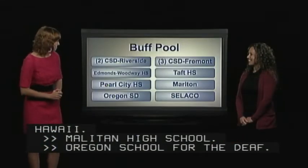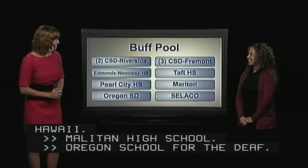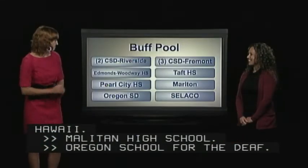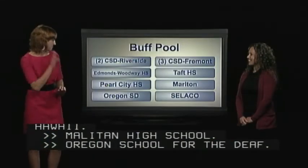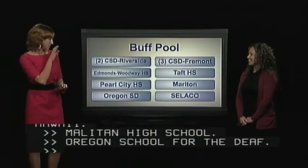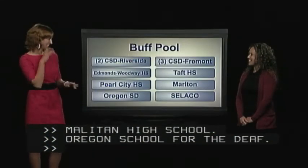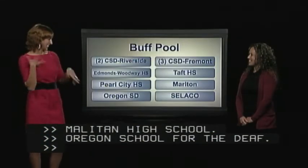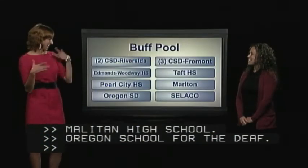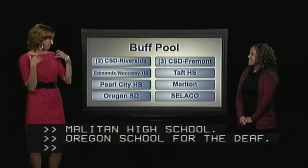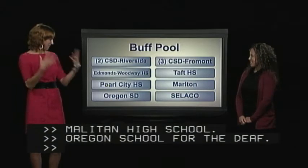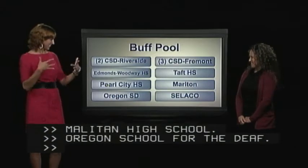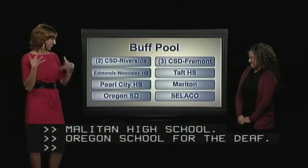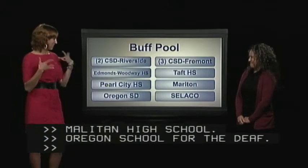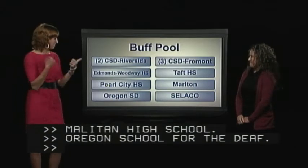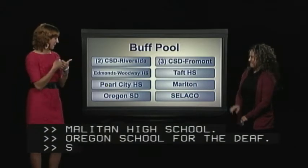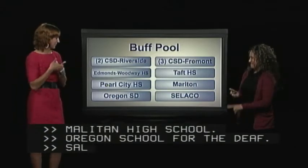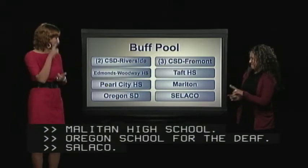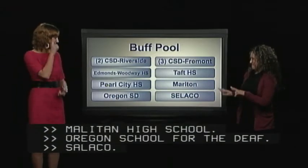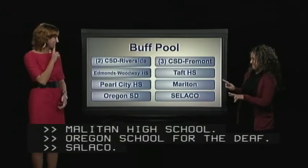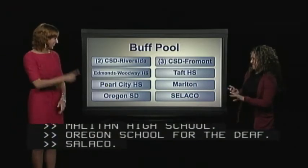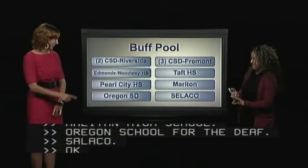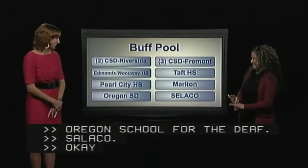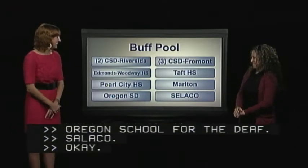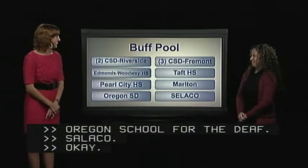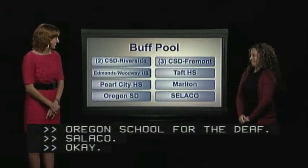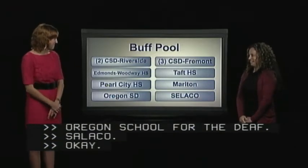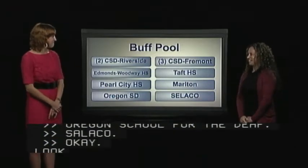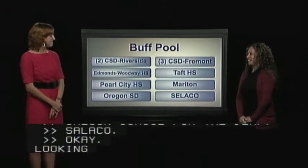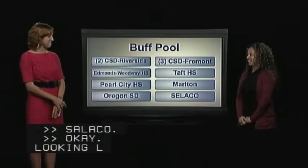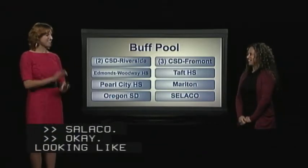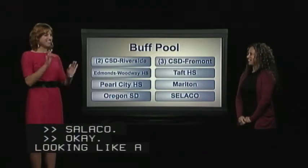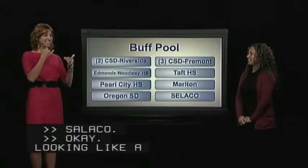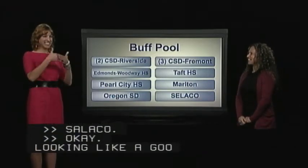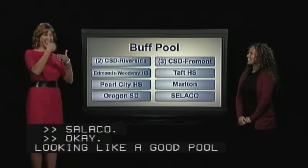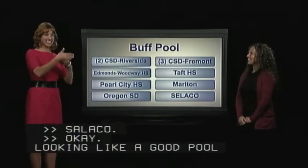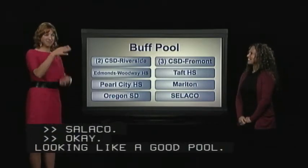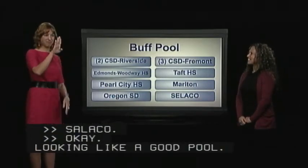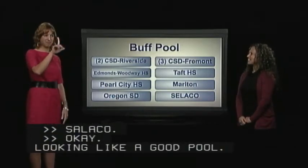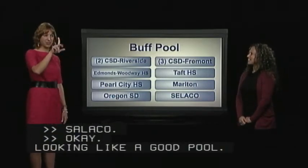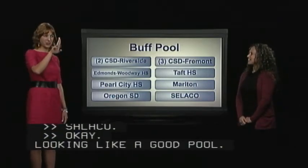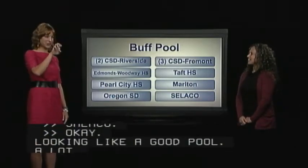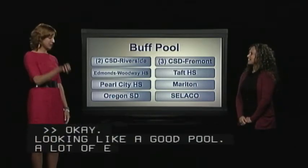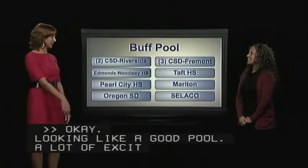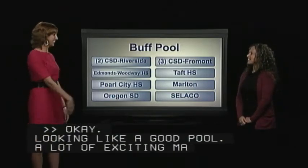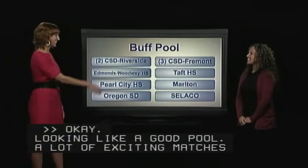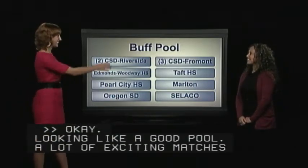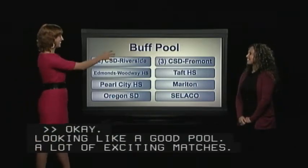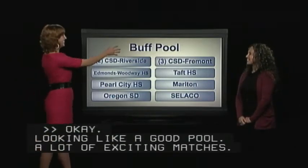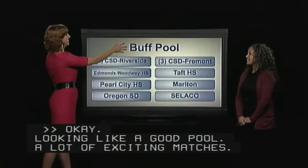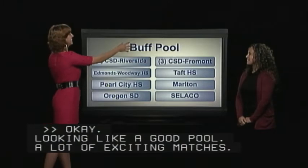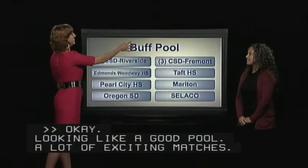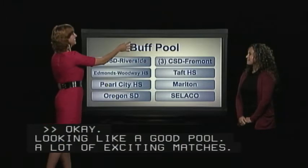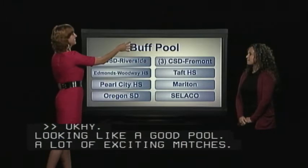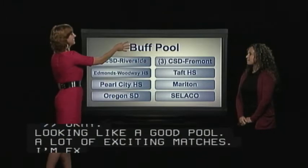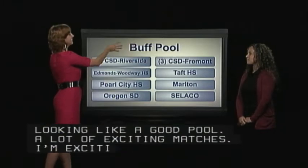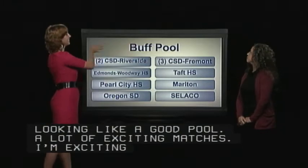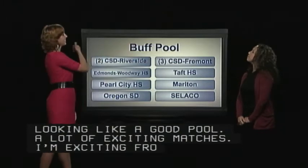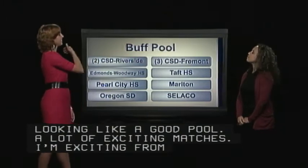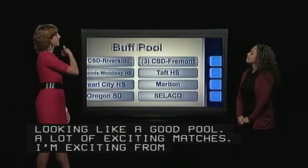Okay, looking like a good pool. A lot of exciting matches I'm anticipating from this matchup. Looks good. Okay, let's go ahead and move on to our blue